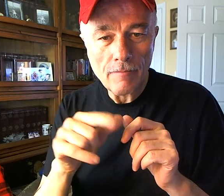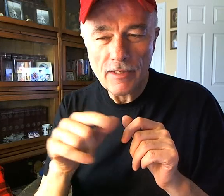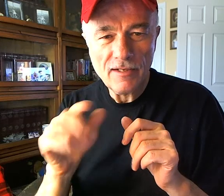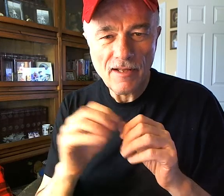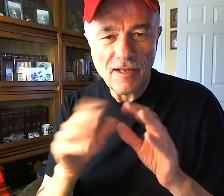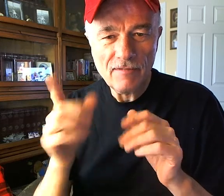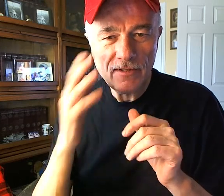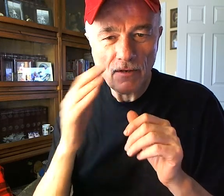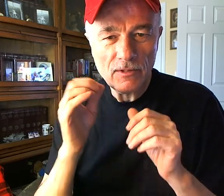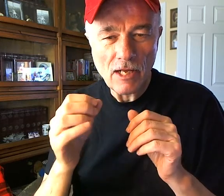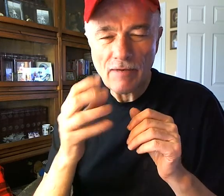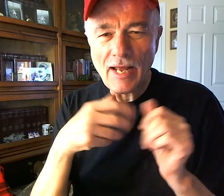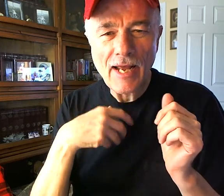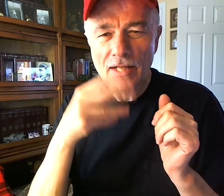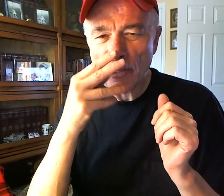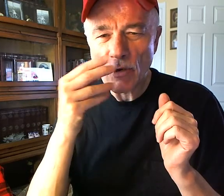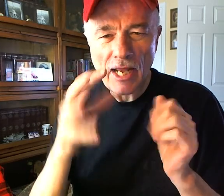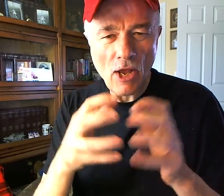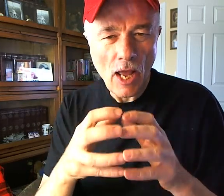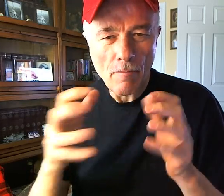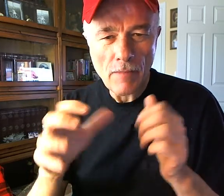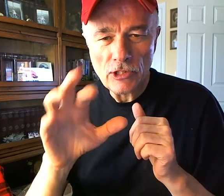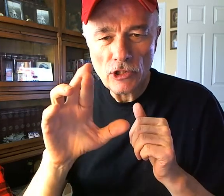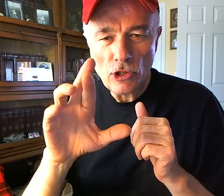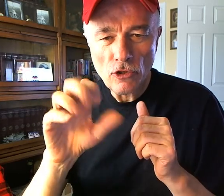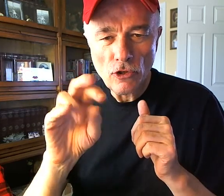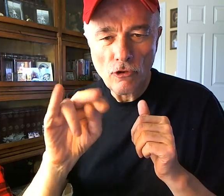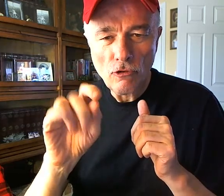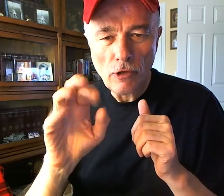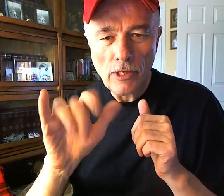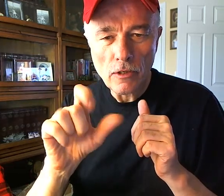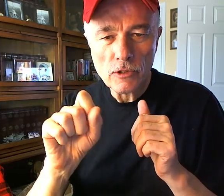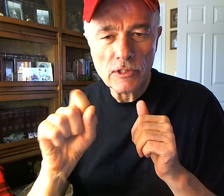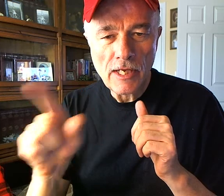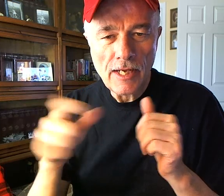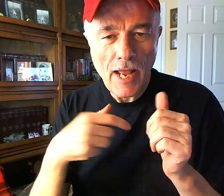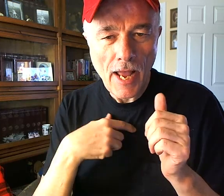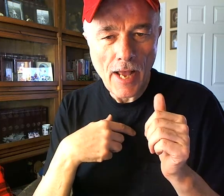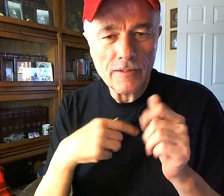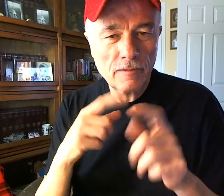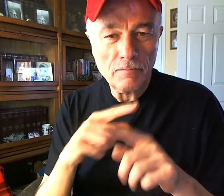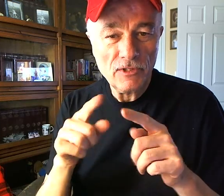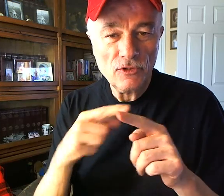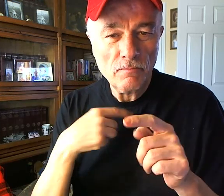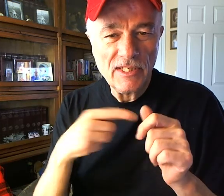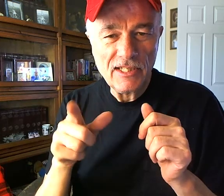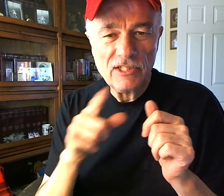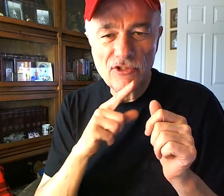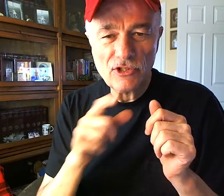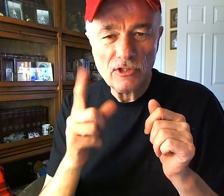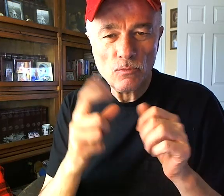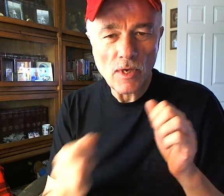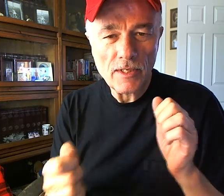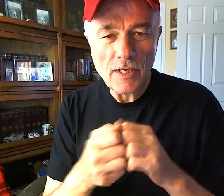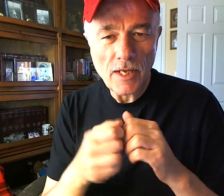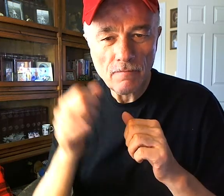If those were chocolates, I'd be really mad. That is amazing. And that's the last piece to come into the room. All right. Let's get out of here. Let's disappear.